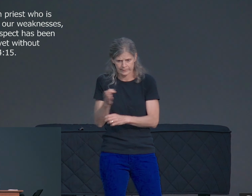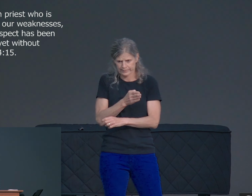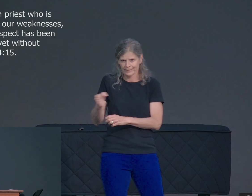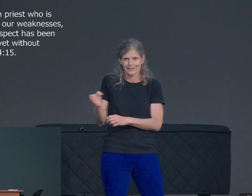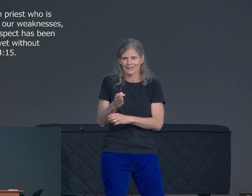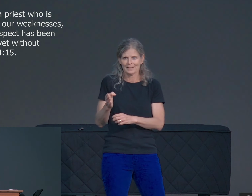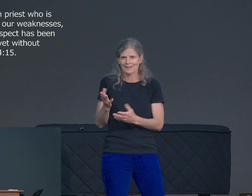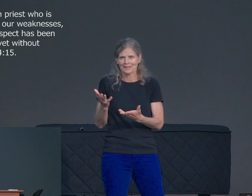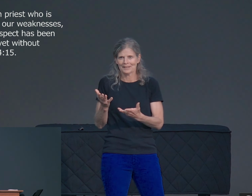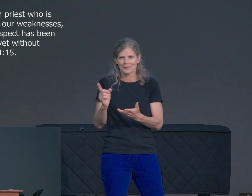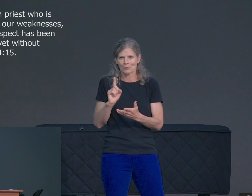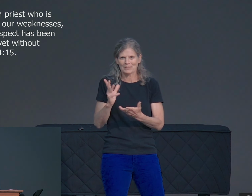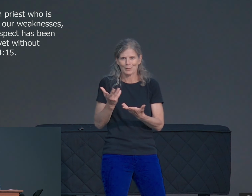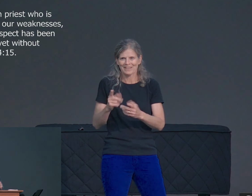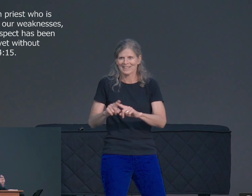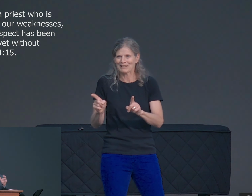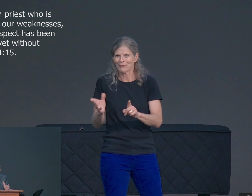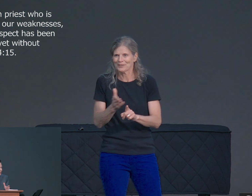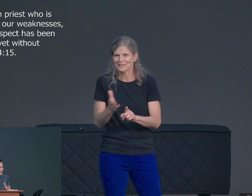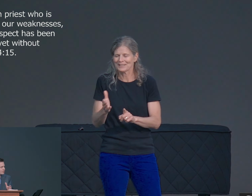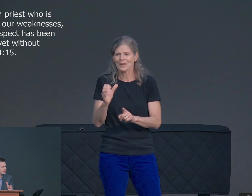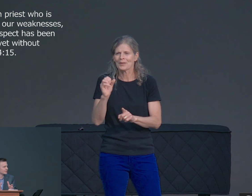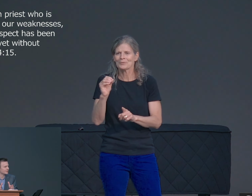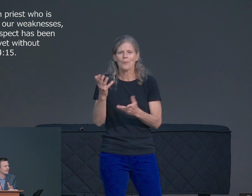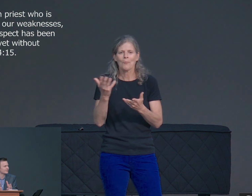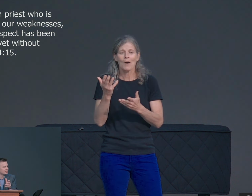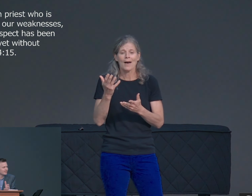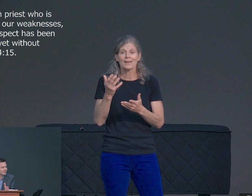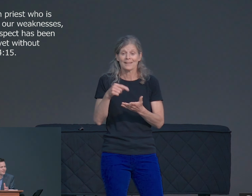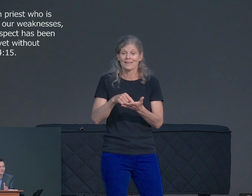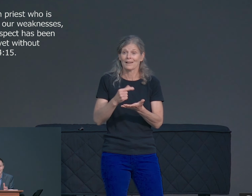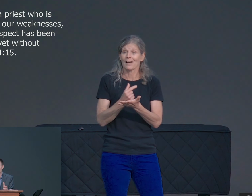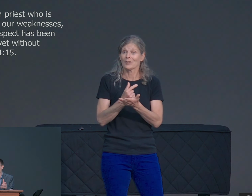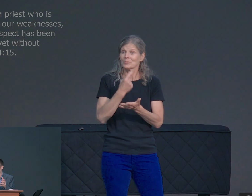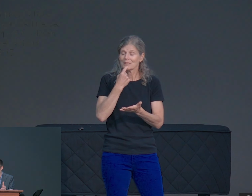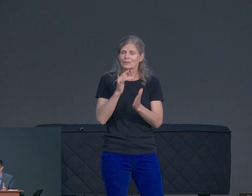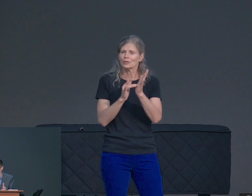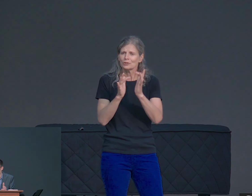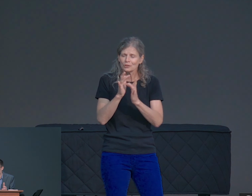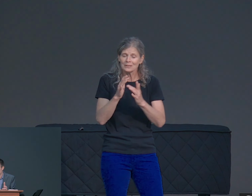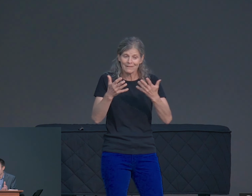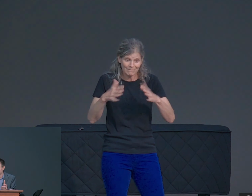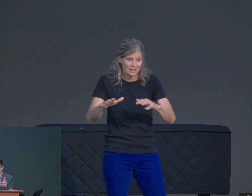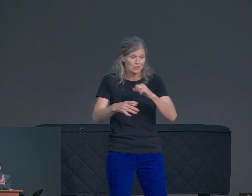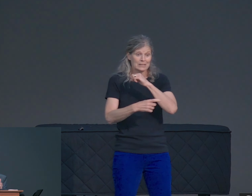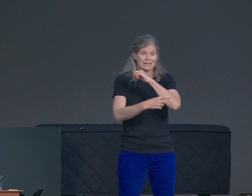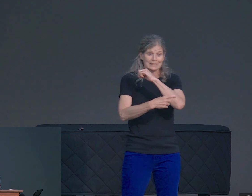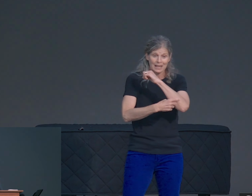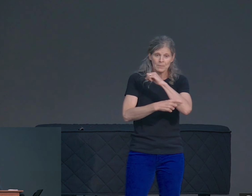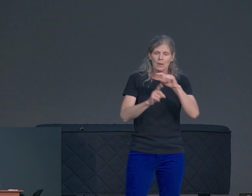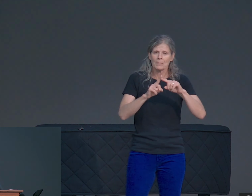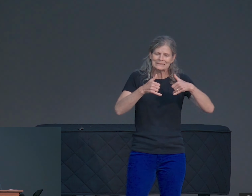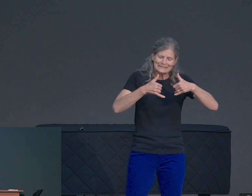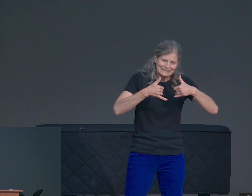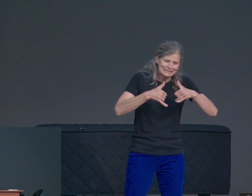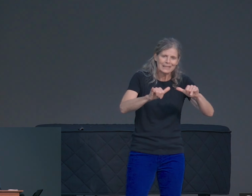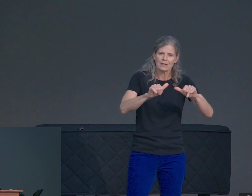itself. But what Matthew is communicating to us here is that Jesus has been tempted and still